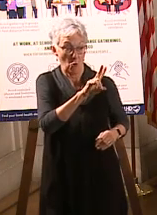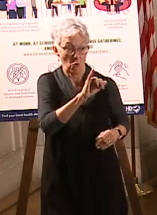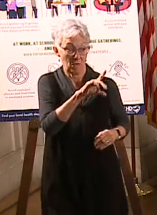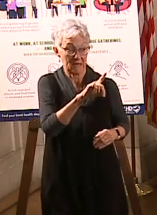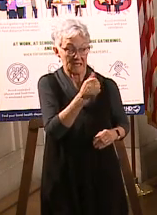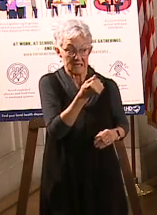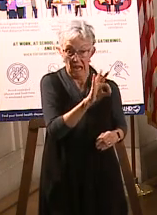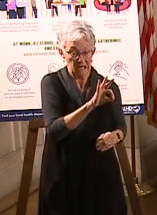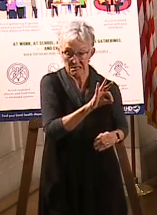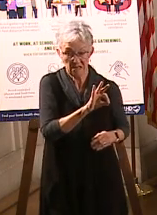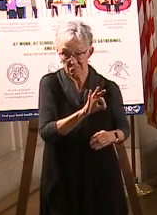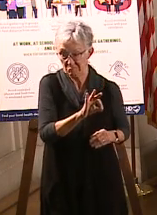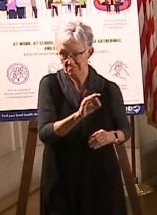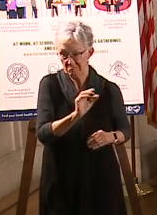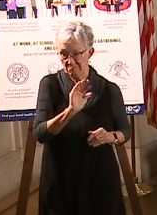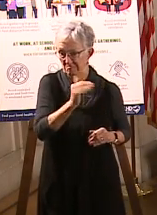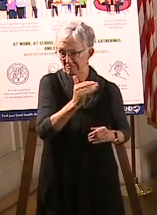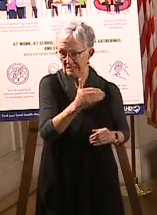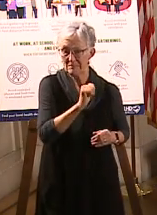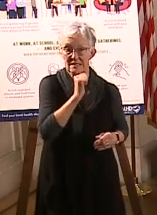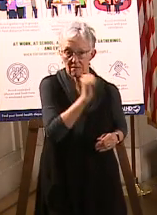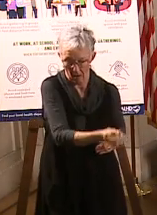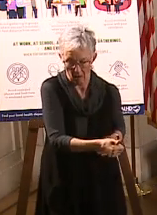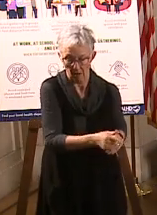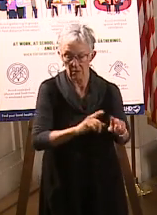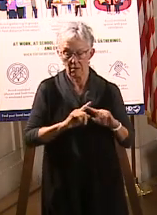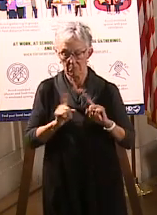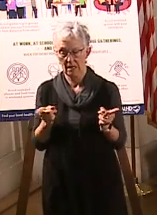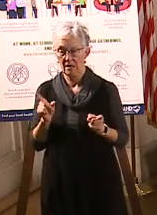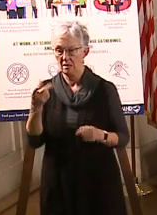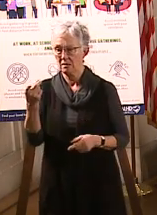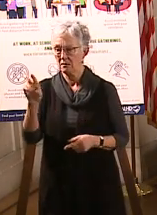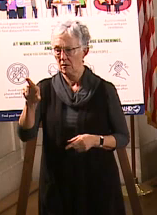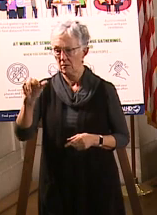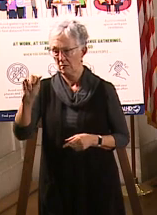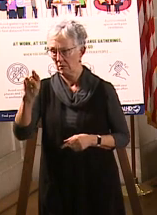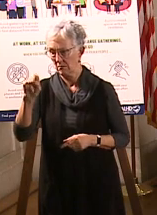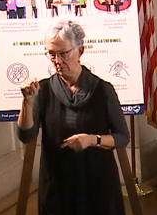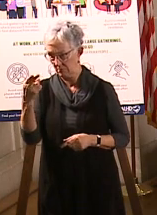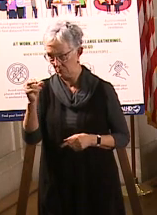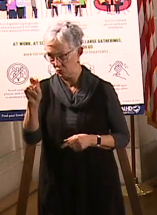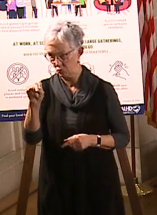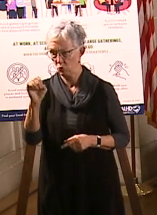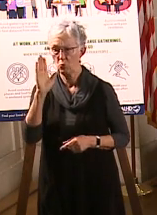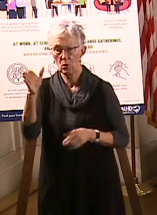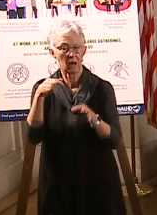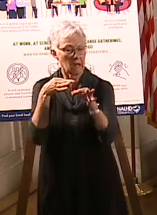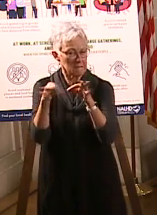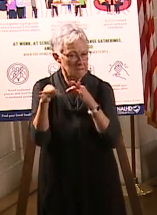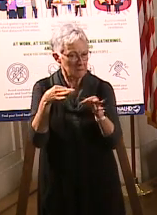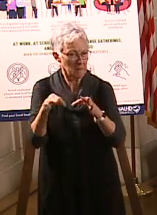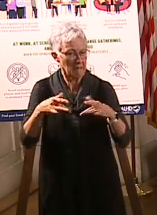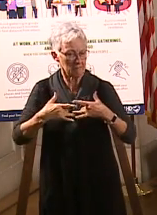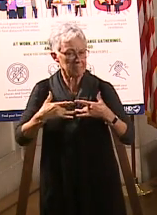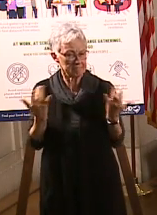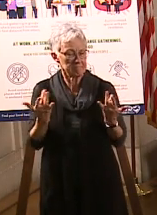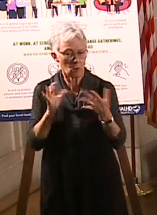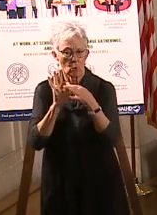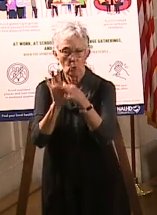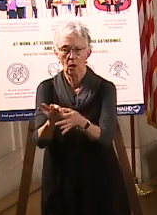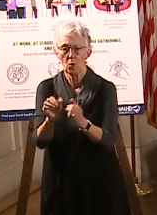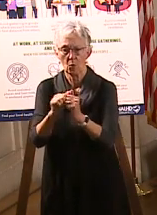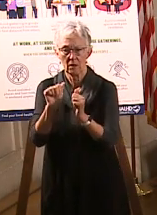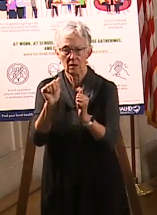more detail about that today, we have our Chief Medical Officer, Dr. Gary Anthone, who is going to be joining us by Zoom here today